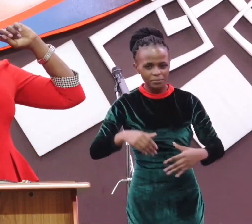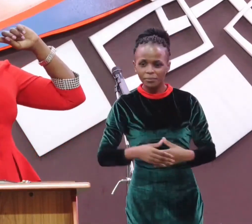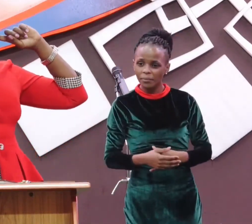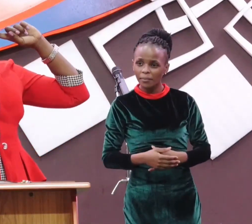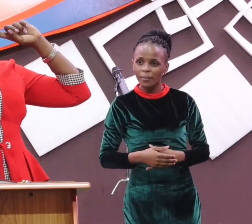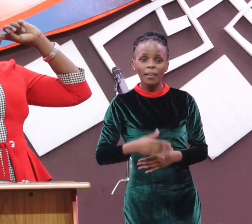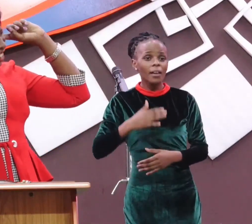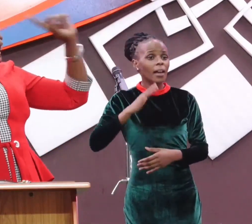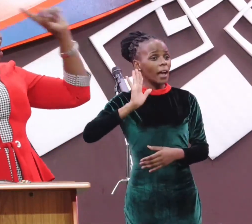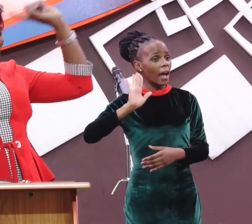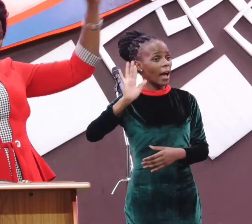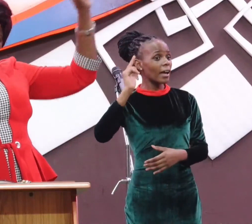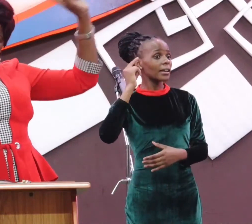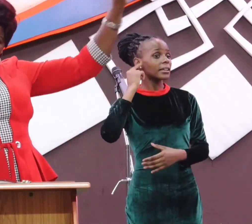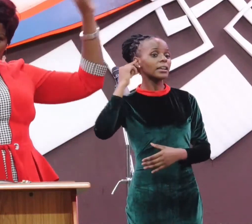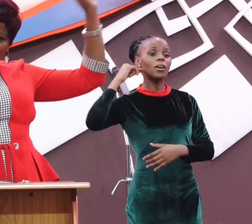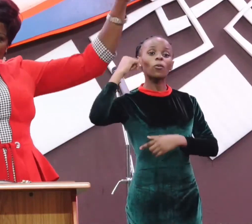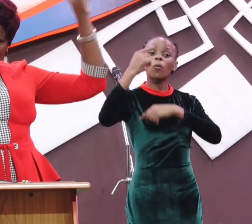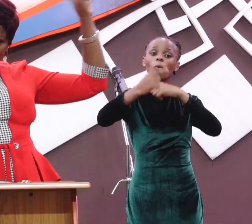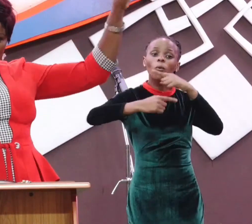thing. My